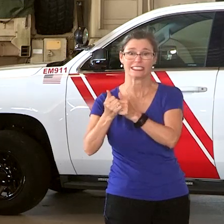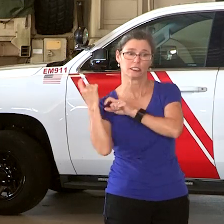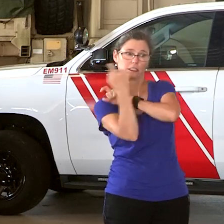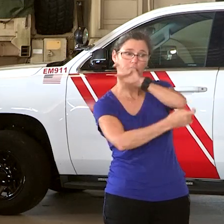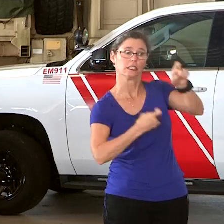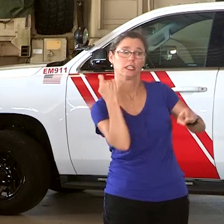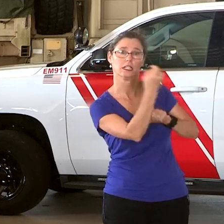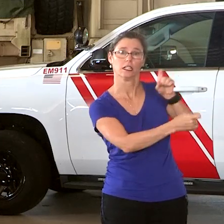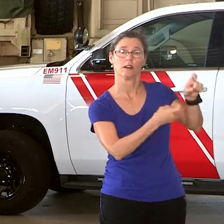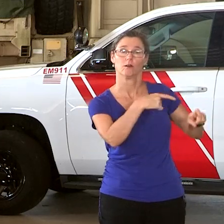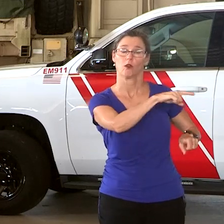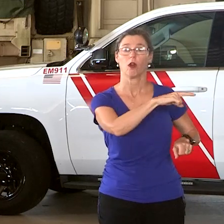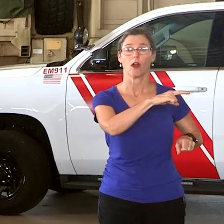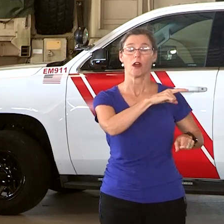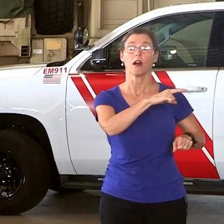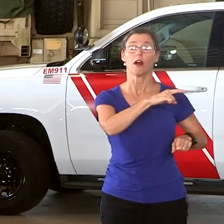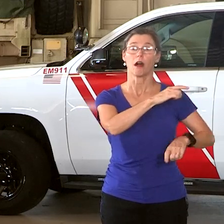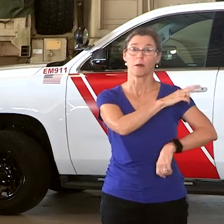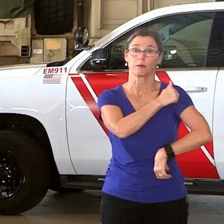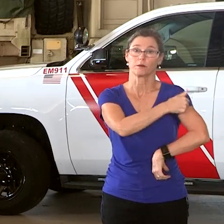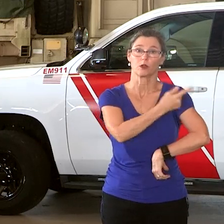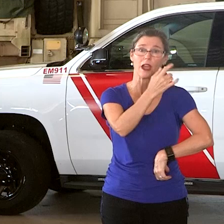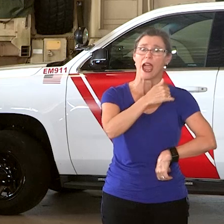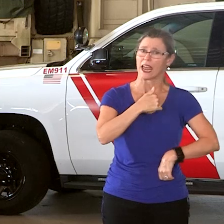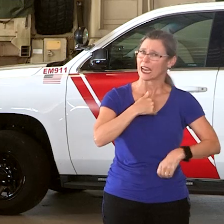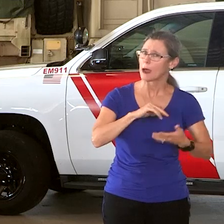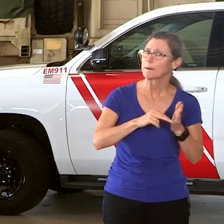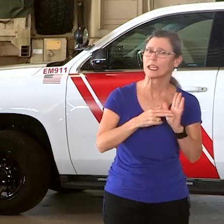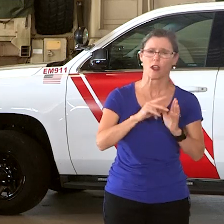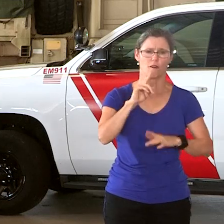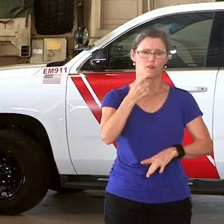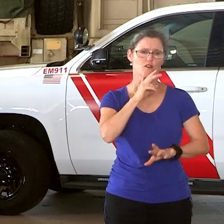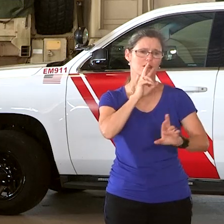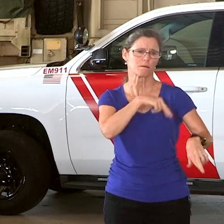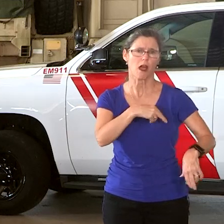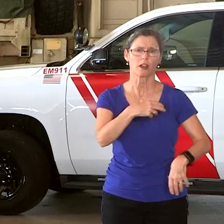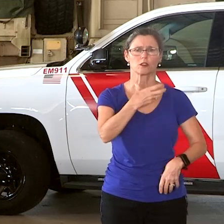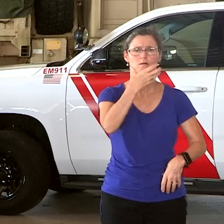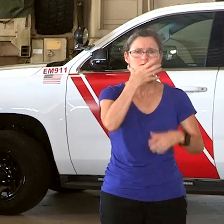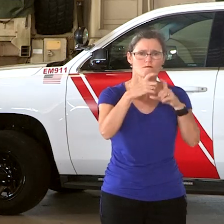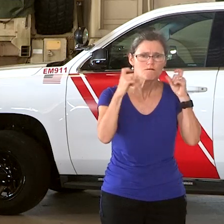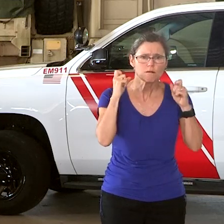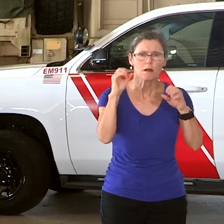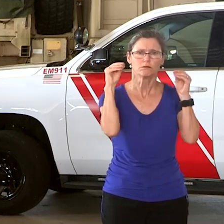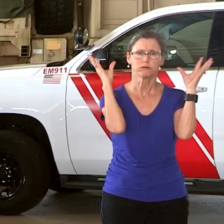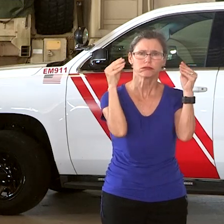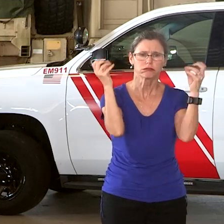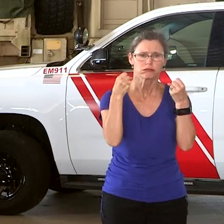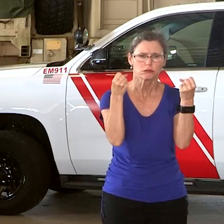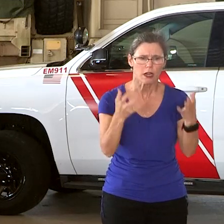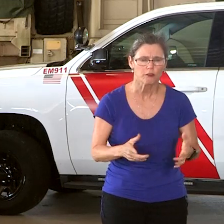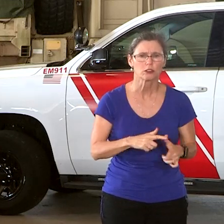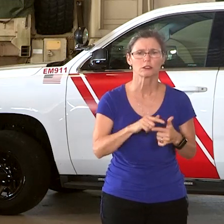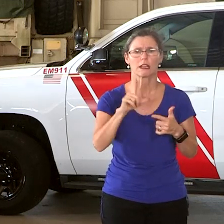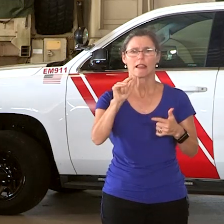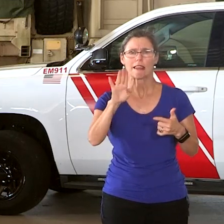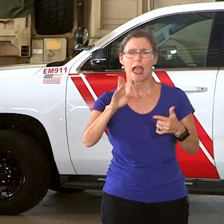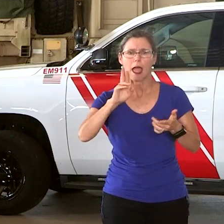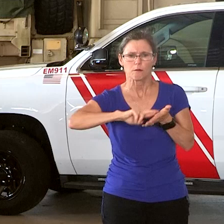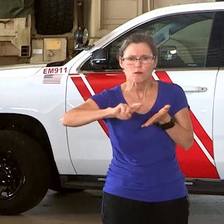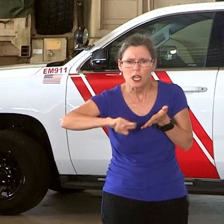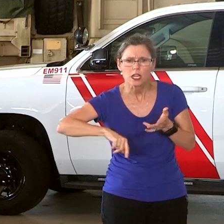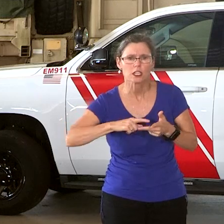They're very appreciative. And I'm talking about healthcare workers, including first responders, lab technicians, med techs,